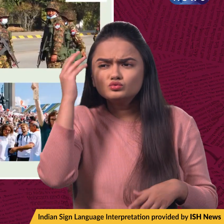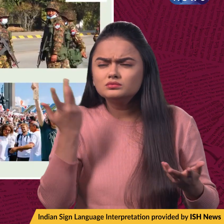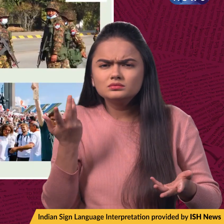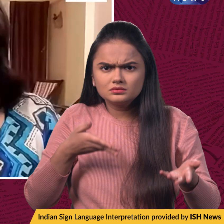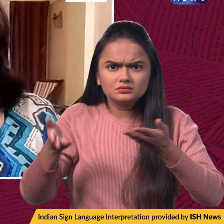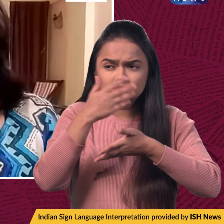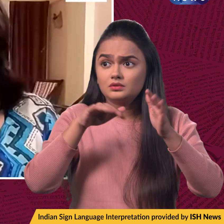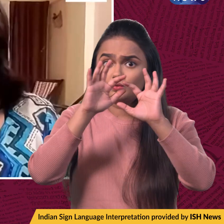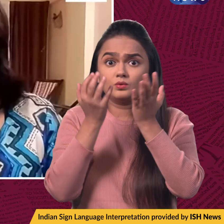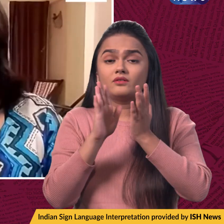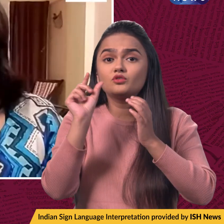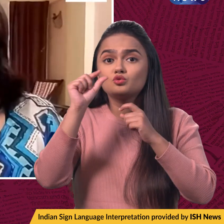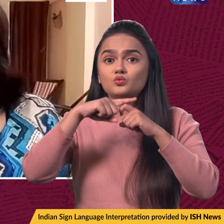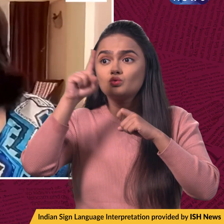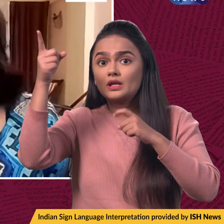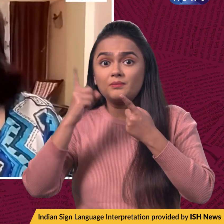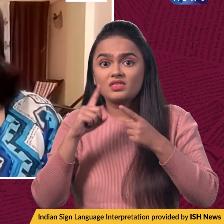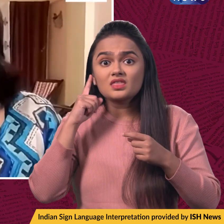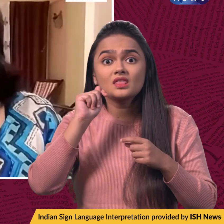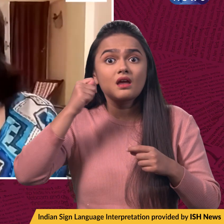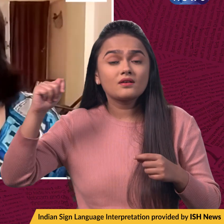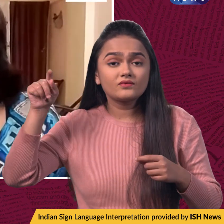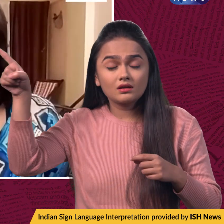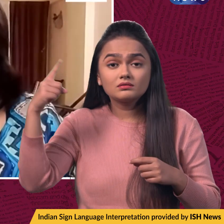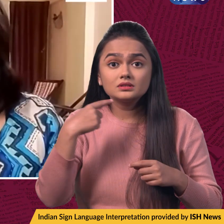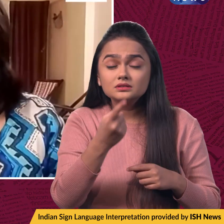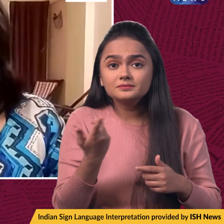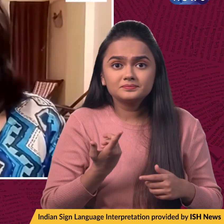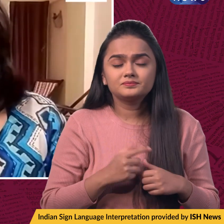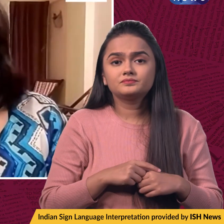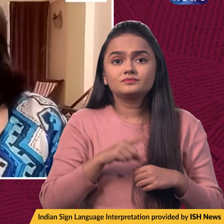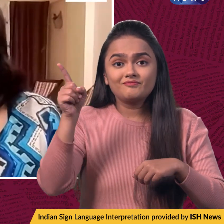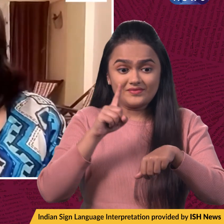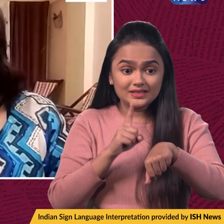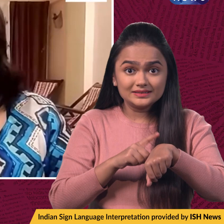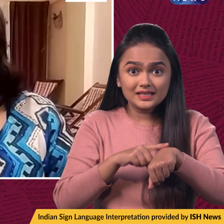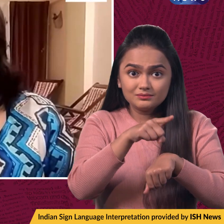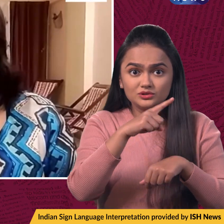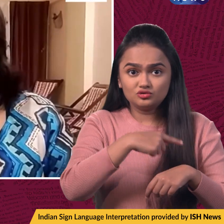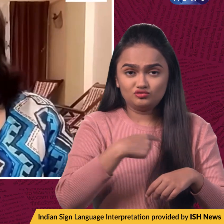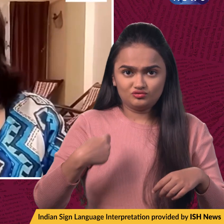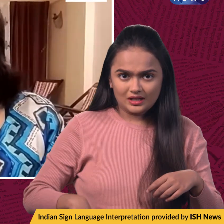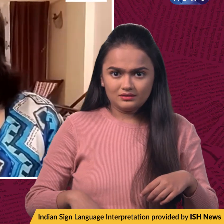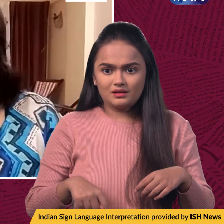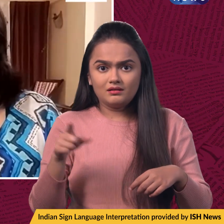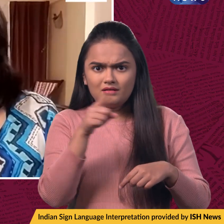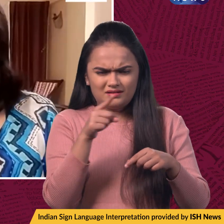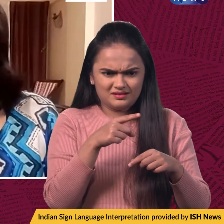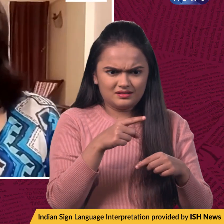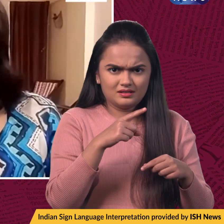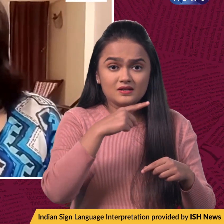focus remains on the Ukraine crisis. Taiwan has now condemned the timing of China and